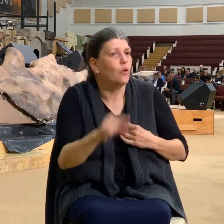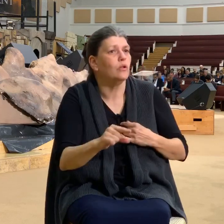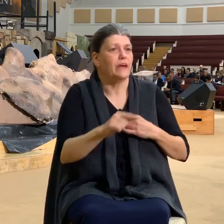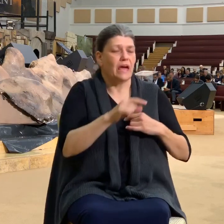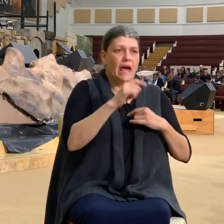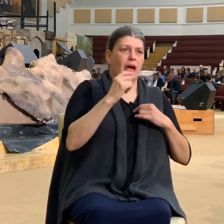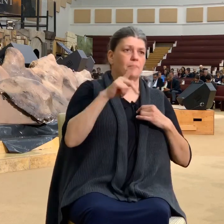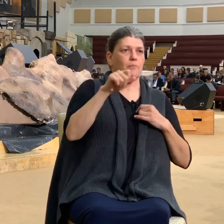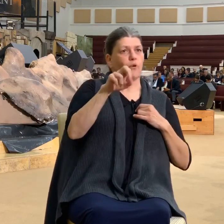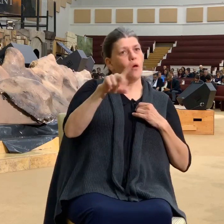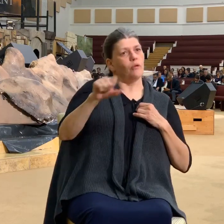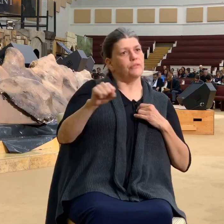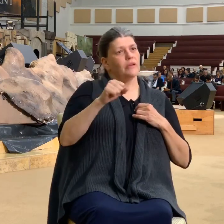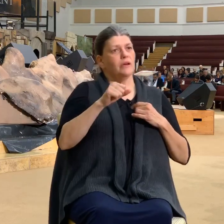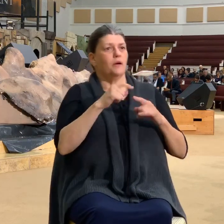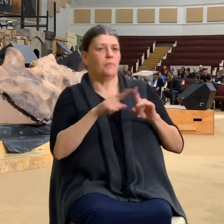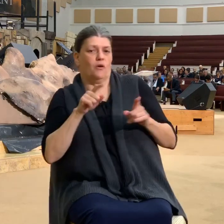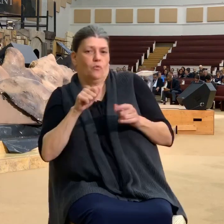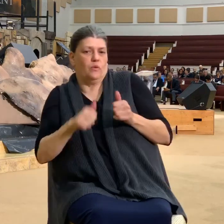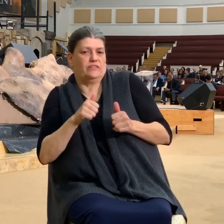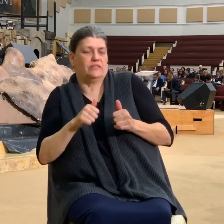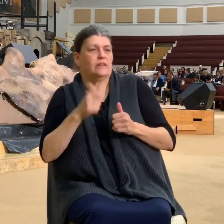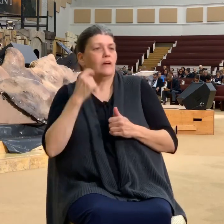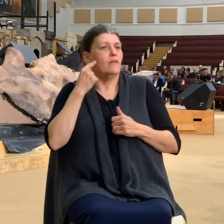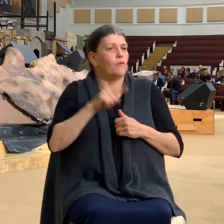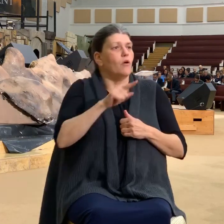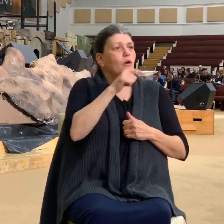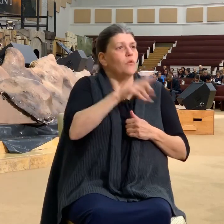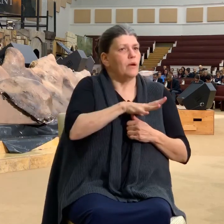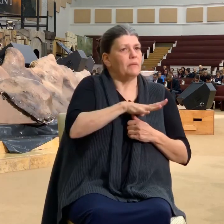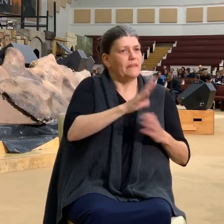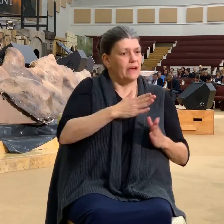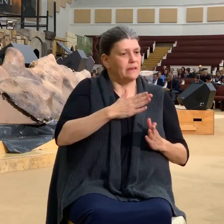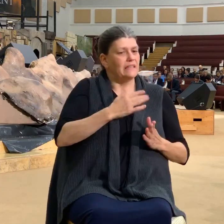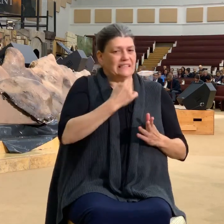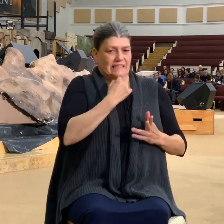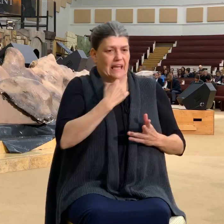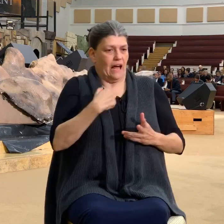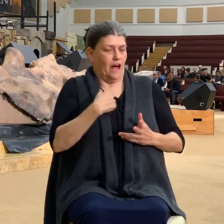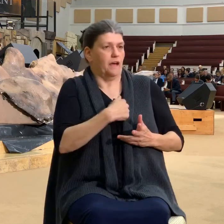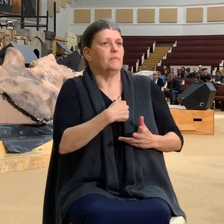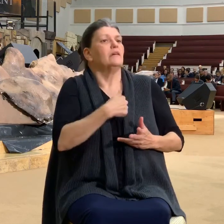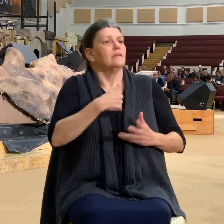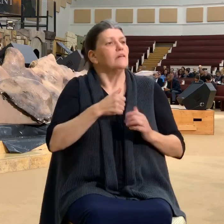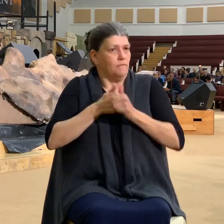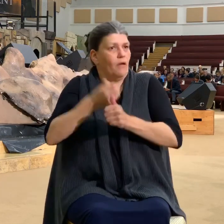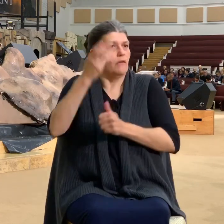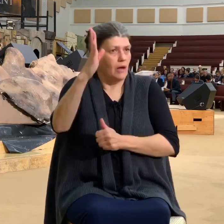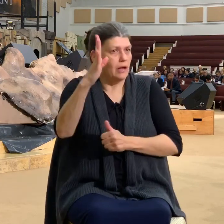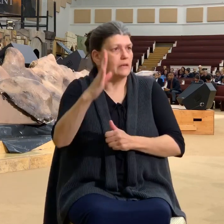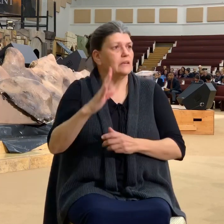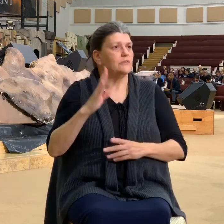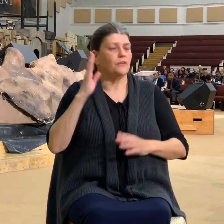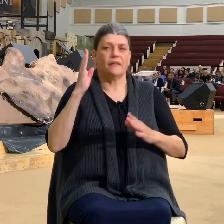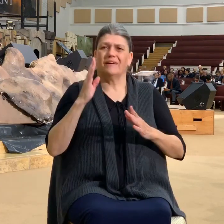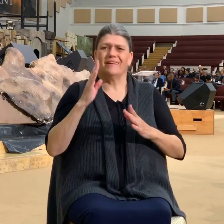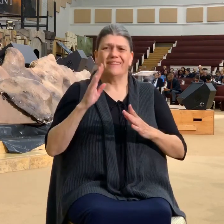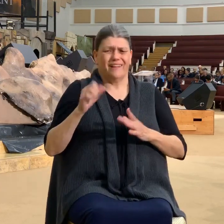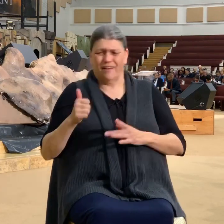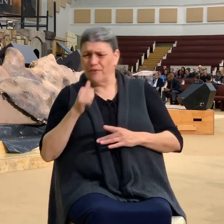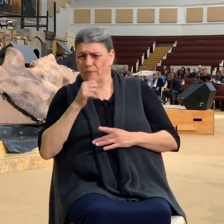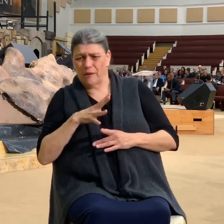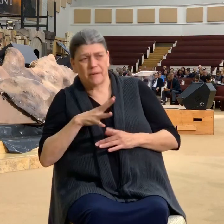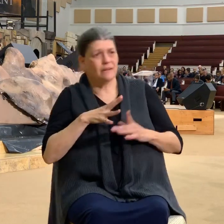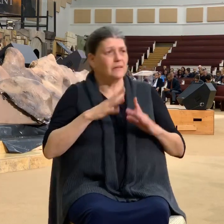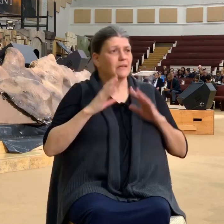becometh women professing godliness with good works. So what these people would do, they'd put all this stuff in their hair to get their hair to glisten and